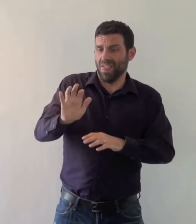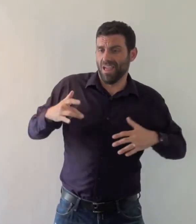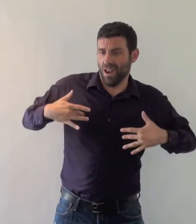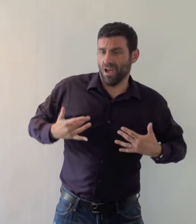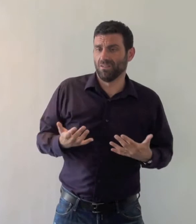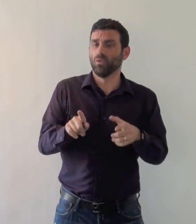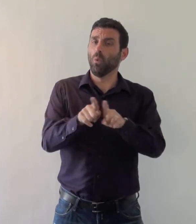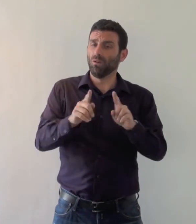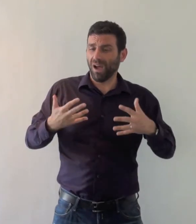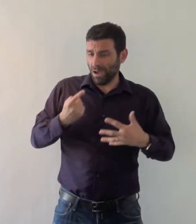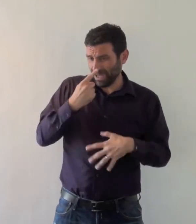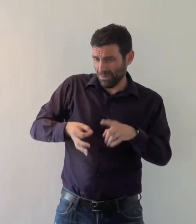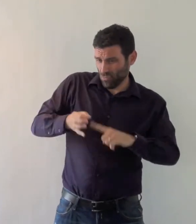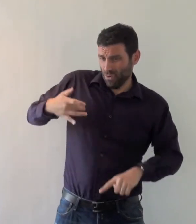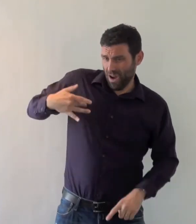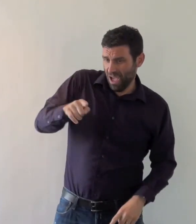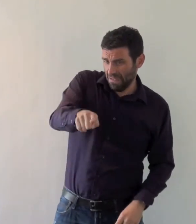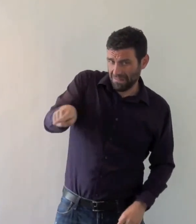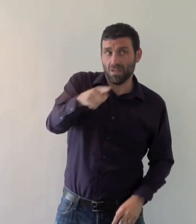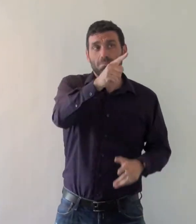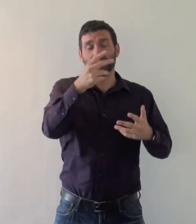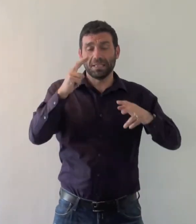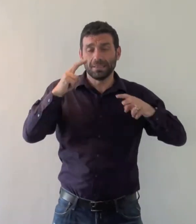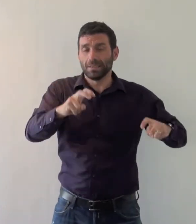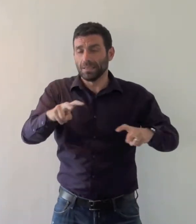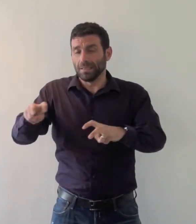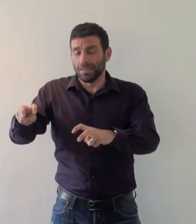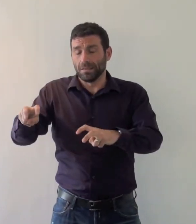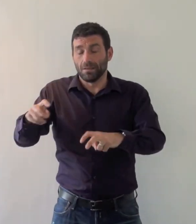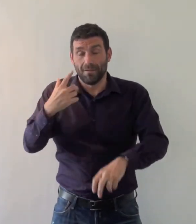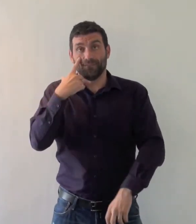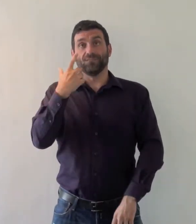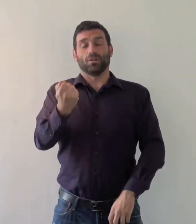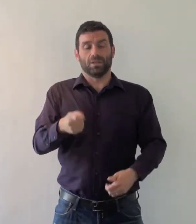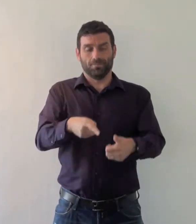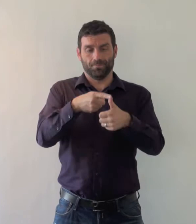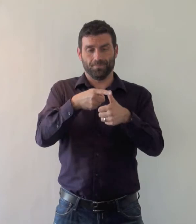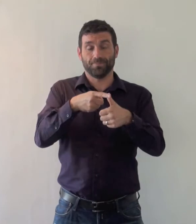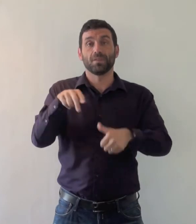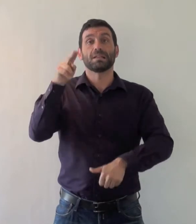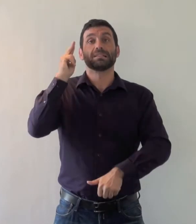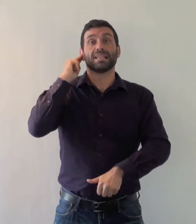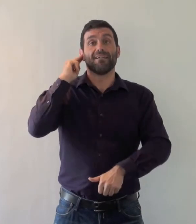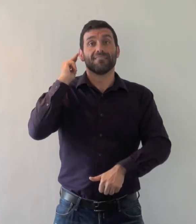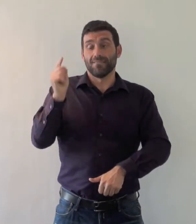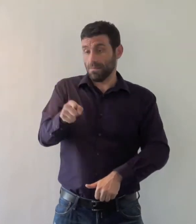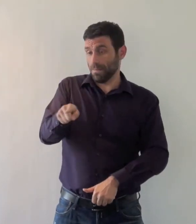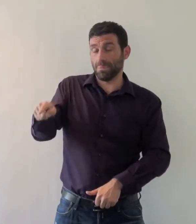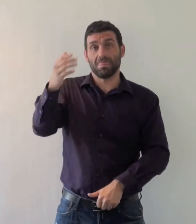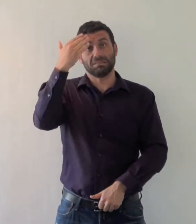their lives and how their quality of life could be improved. The research highlighted a number of issues, including deaf